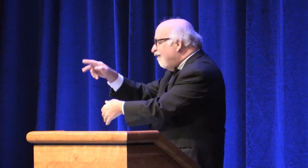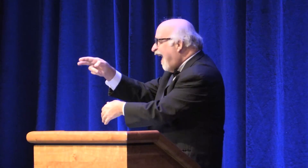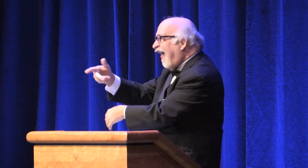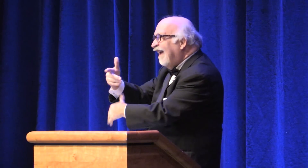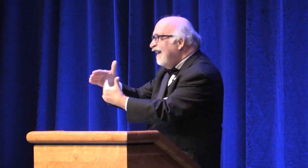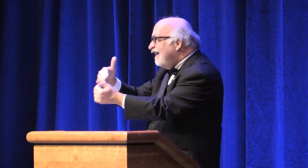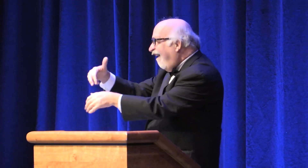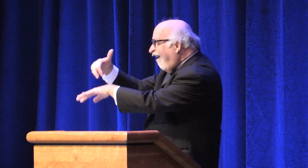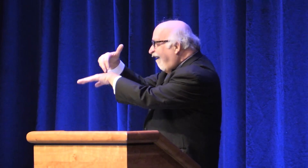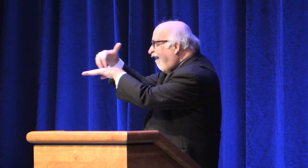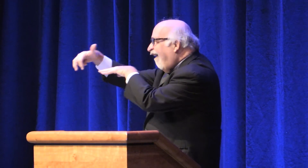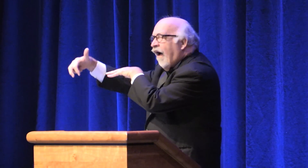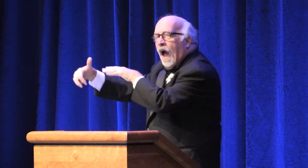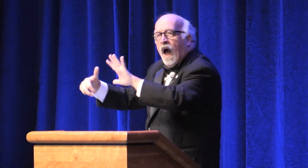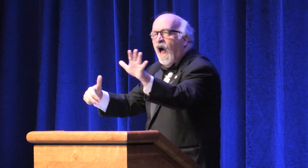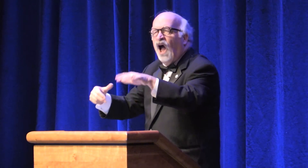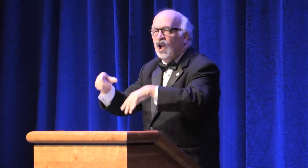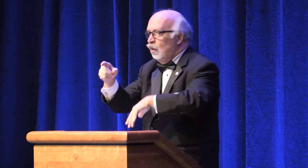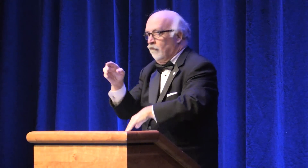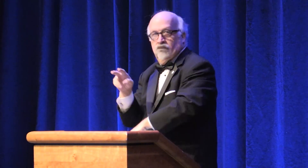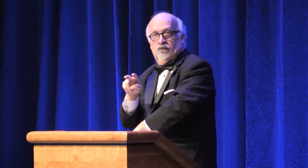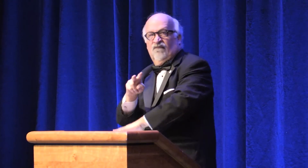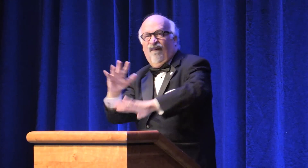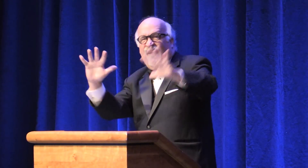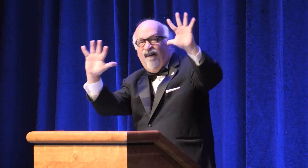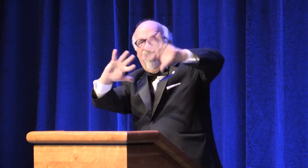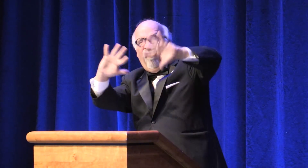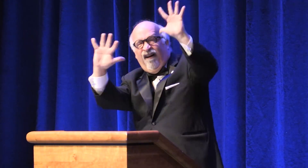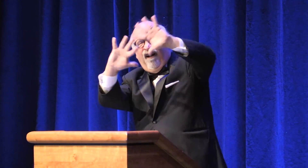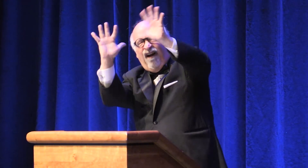That we didn't play it safe and take the road easily traveled.